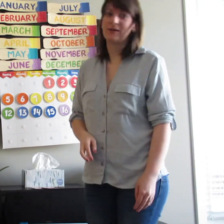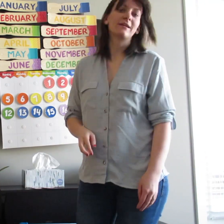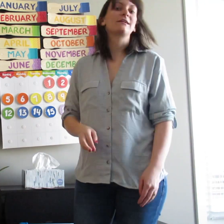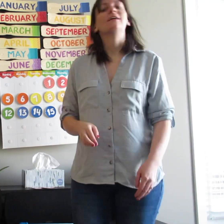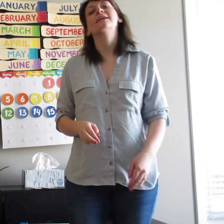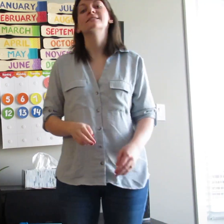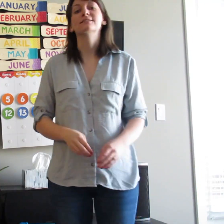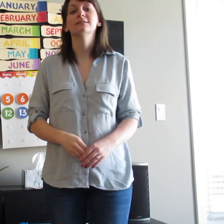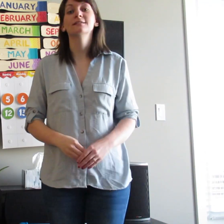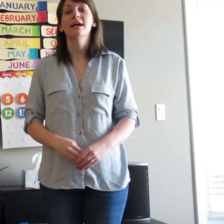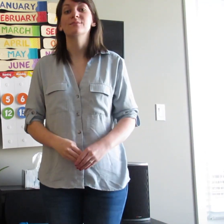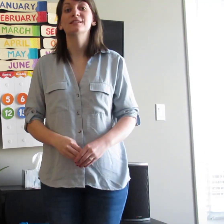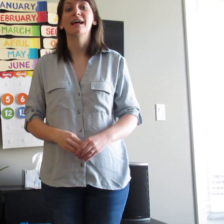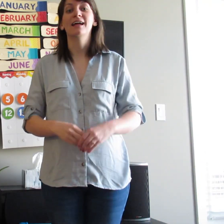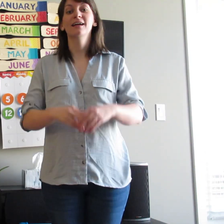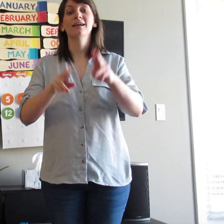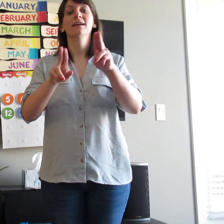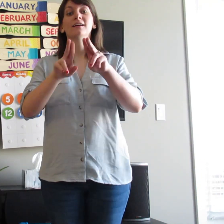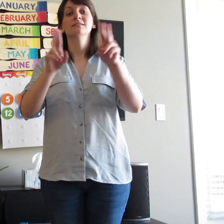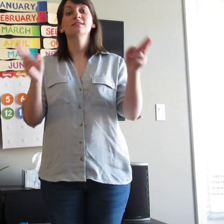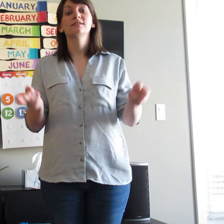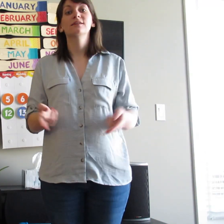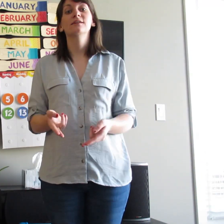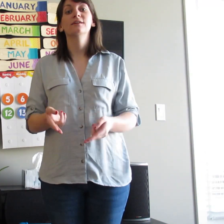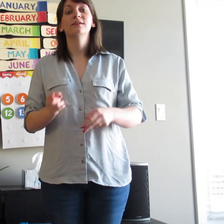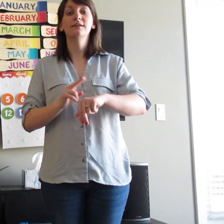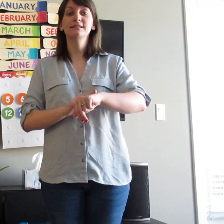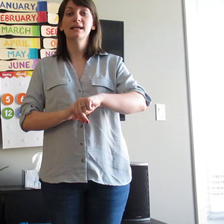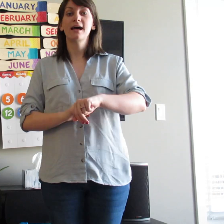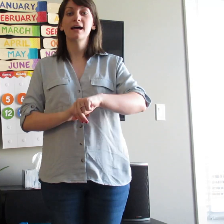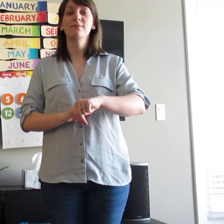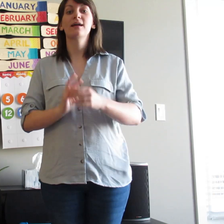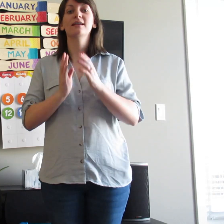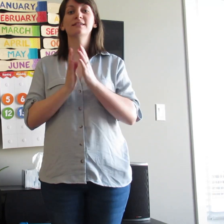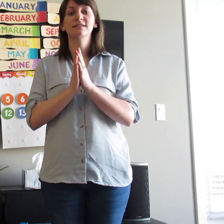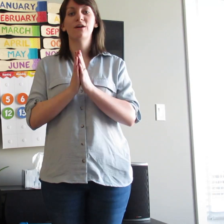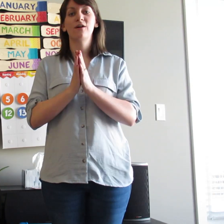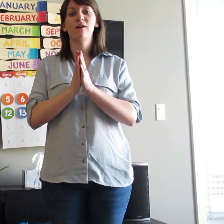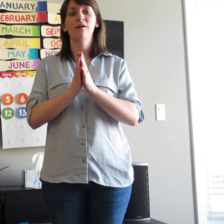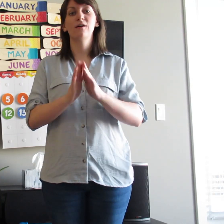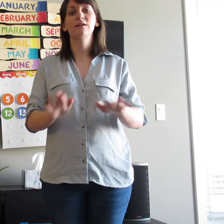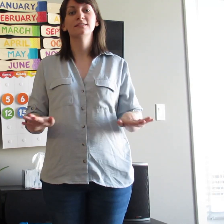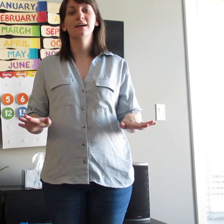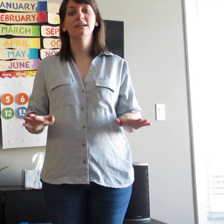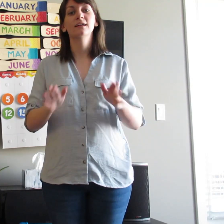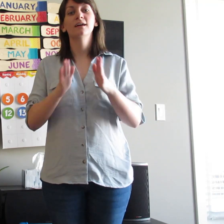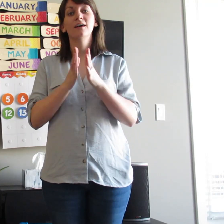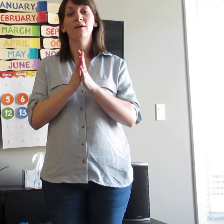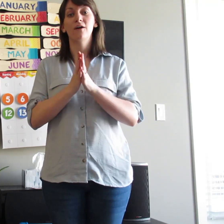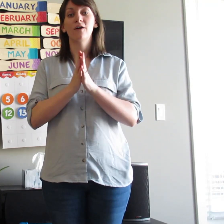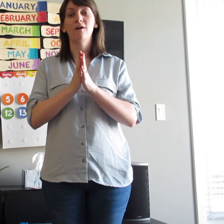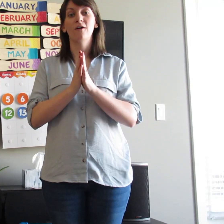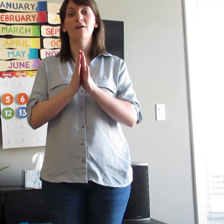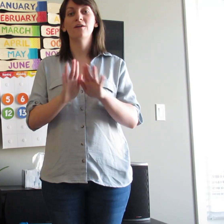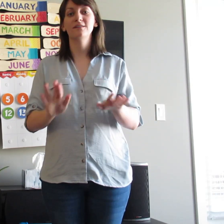following along at circle time today. Circle time is all done, all